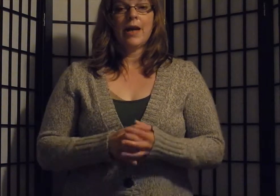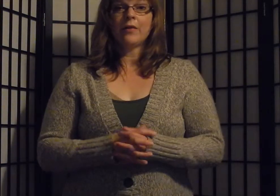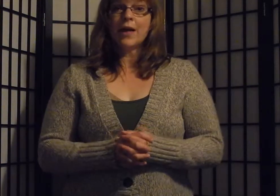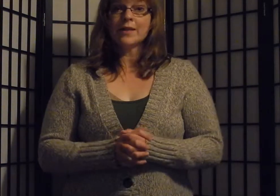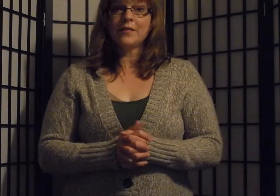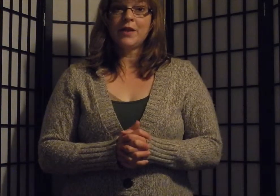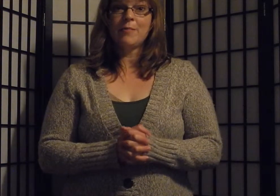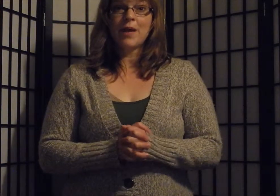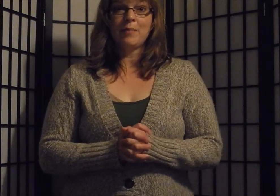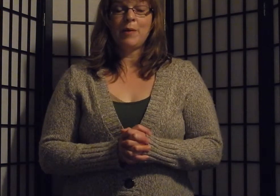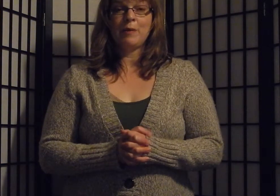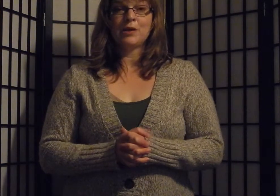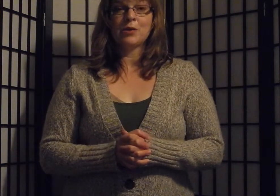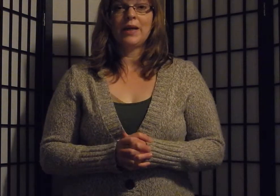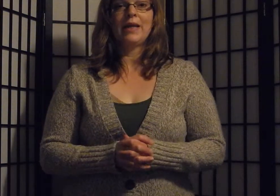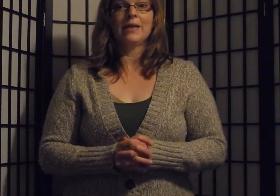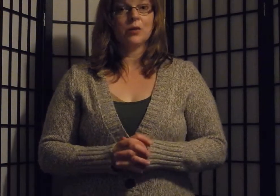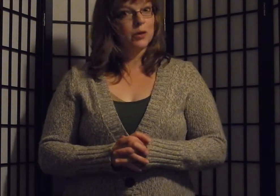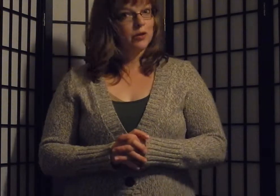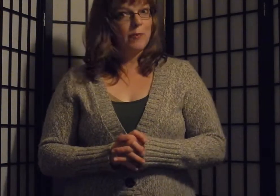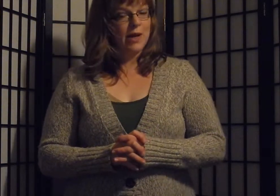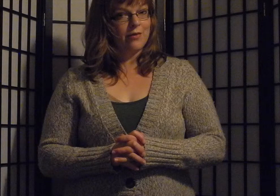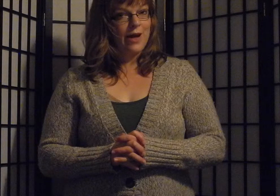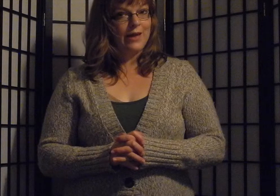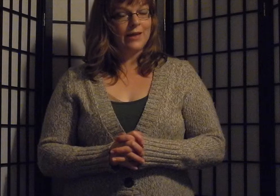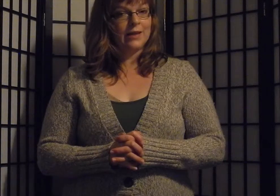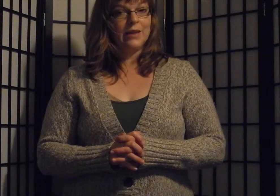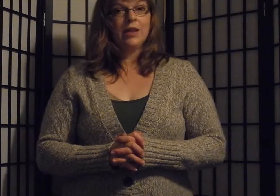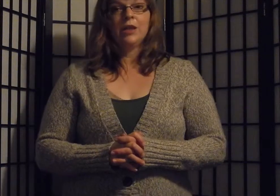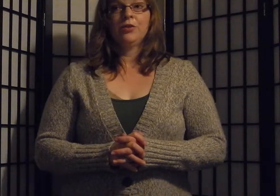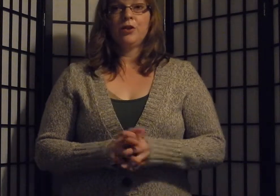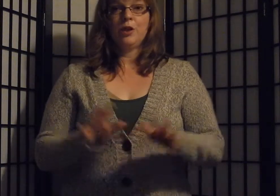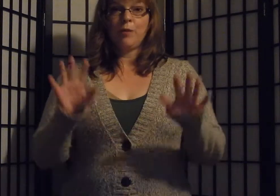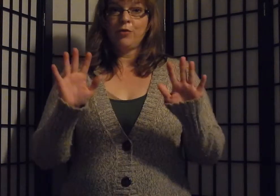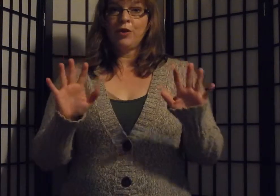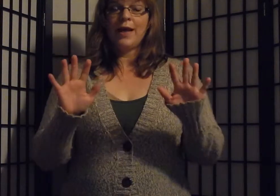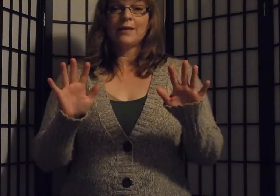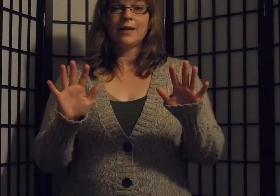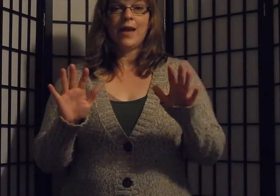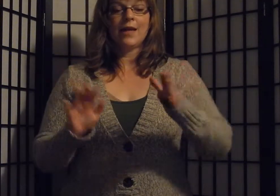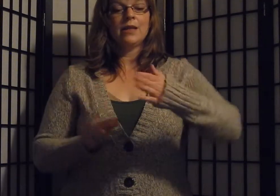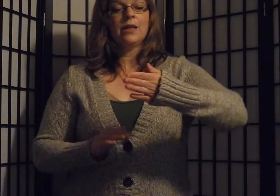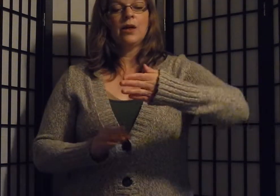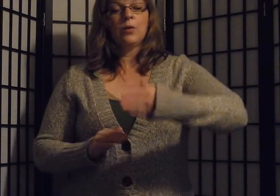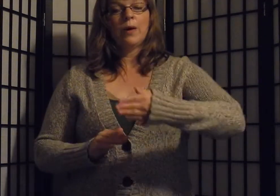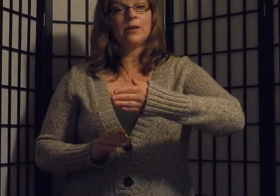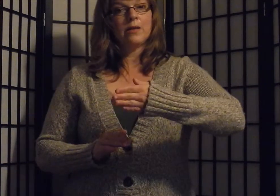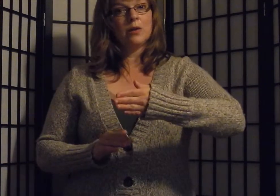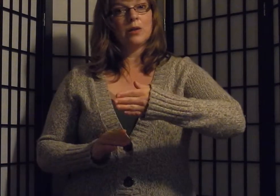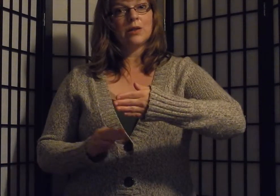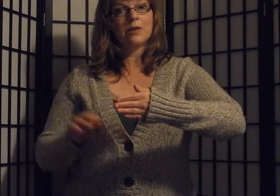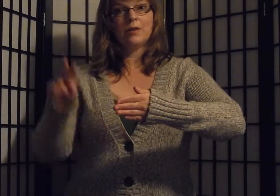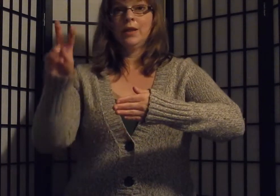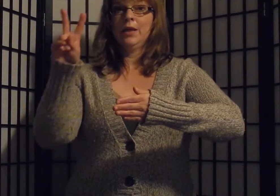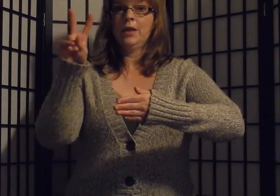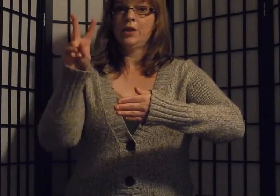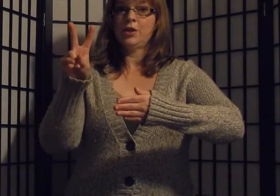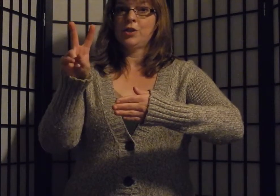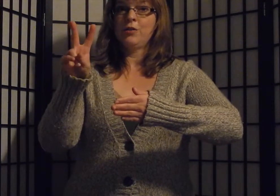Another activity many people enjoy is horseback riding. So you need both your hands again. One is the horse. Your two